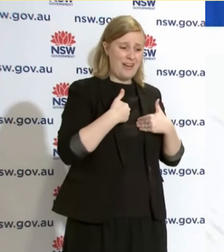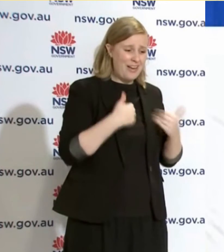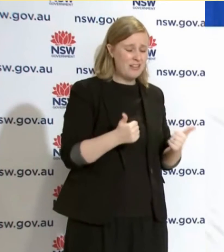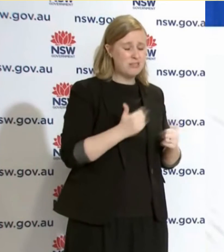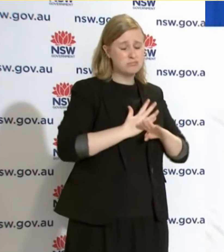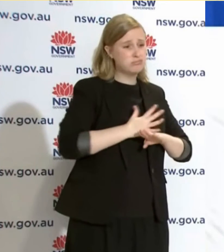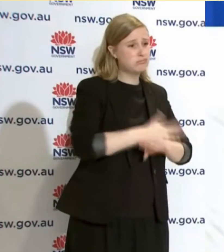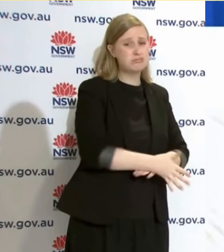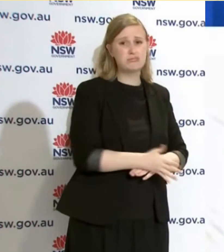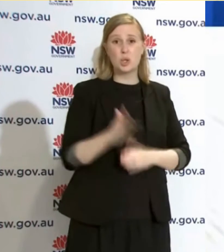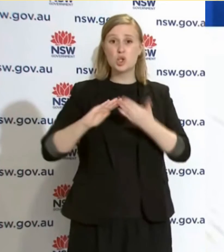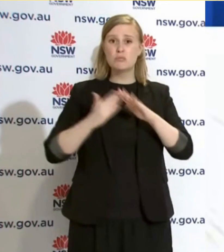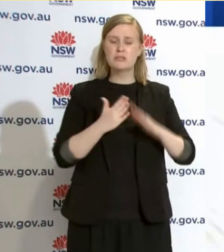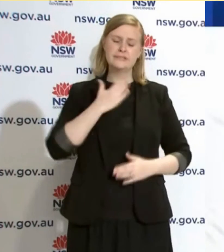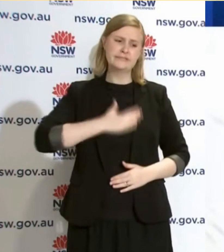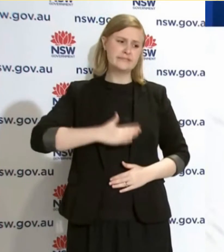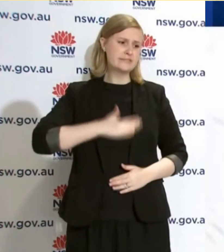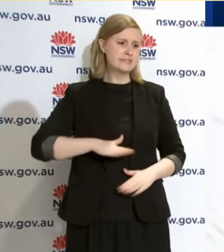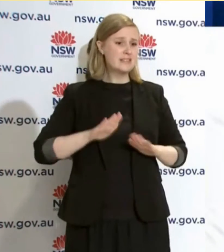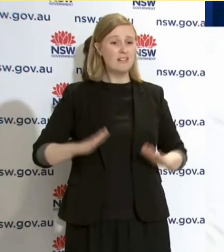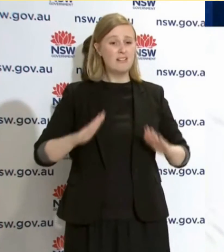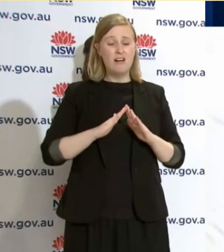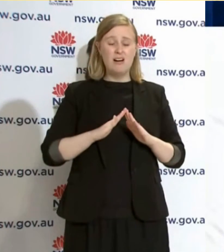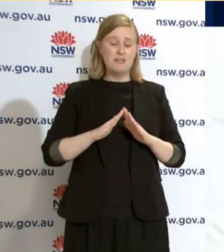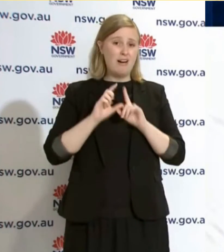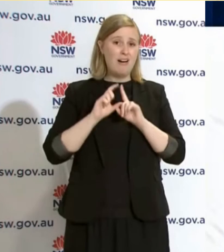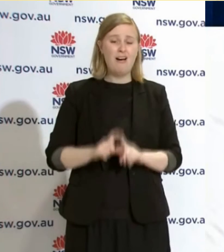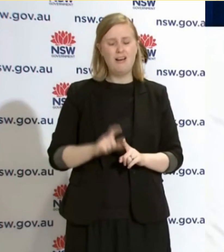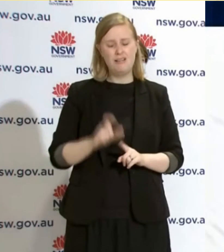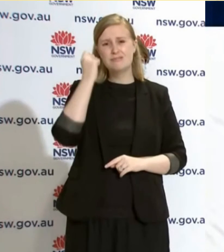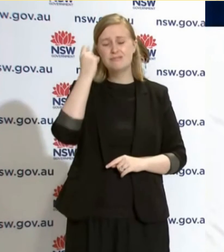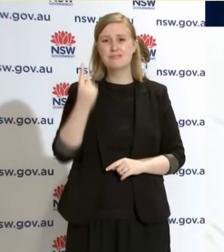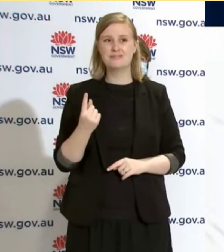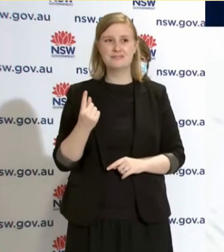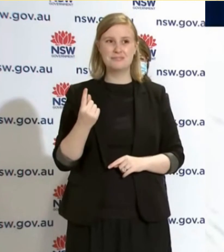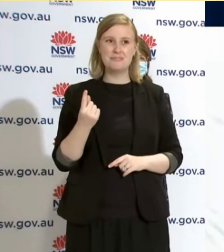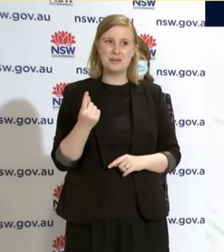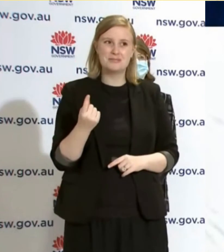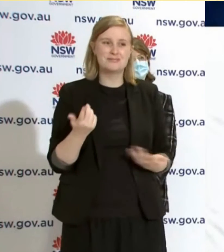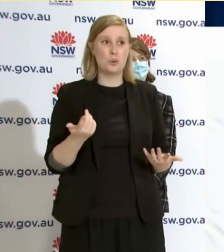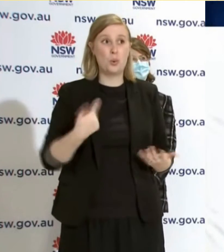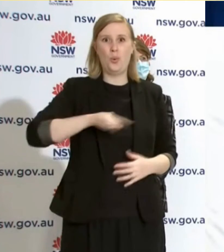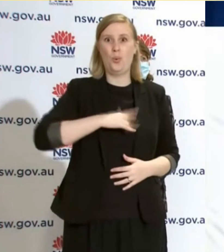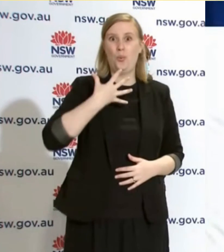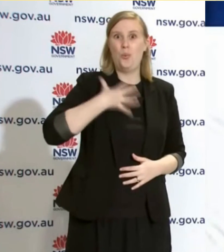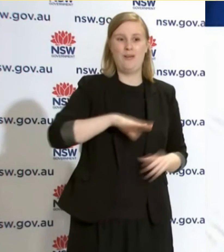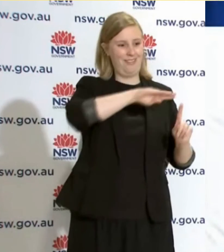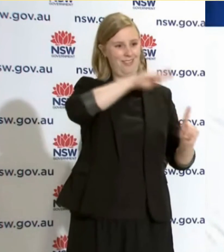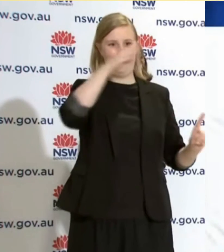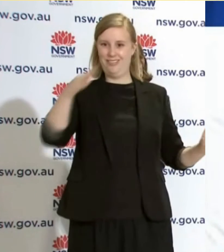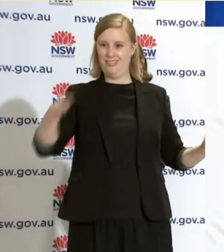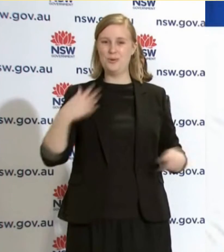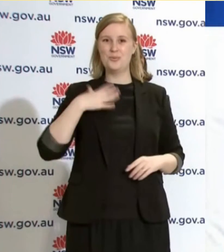numbers are going to decline. But one day is not a trend. We have to all work